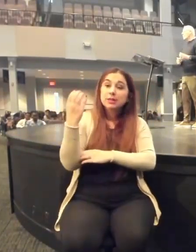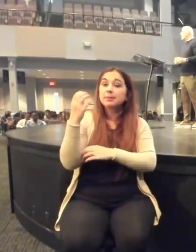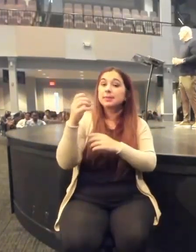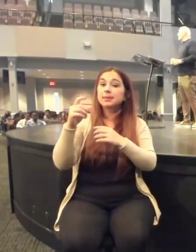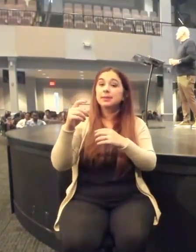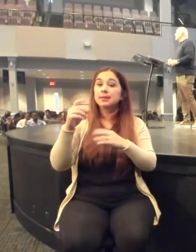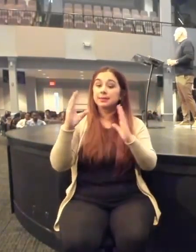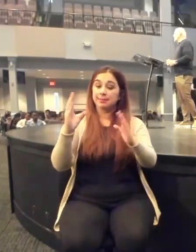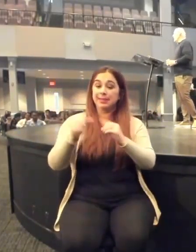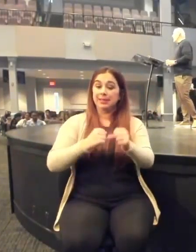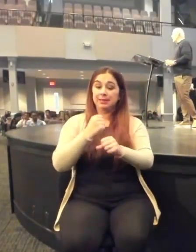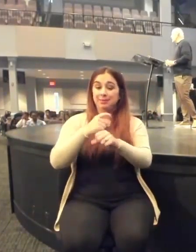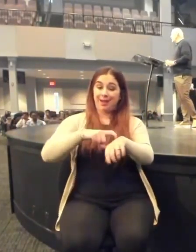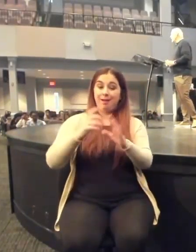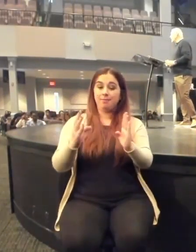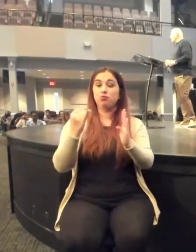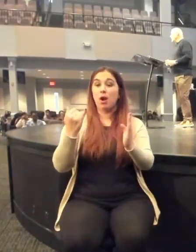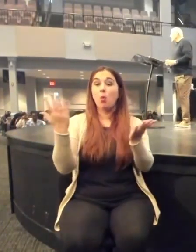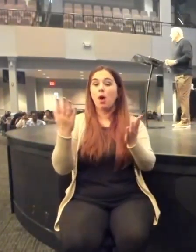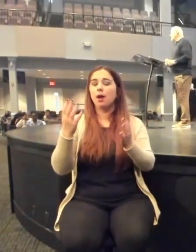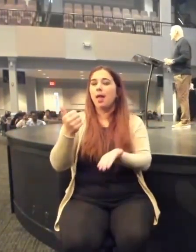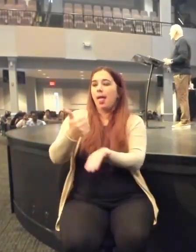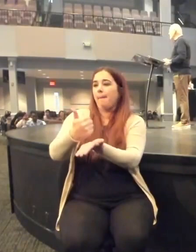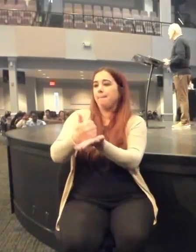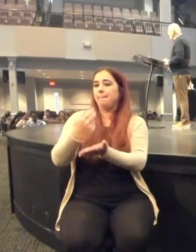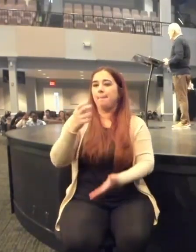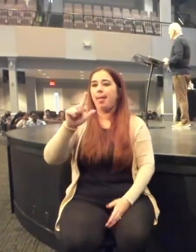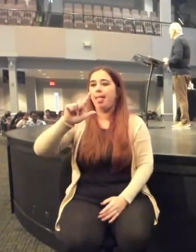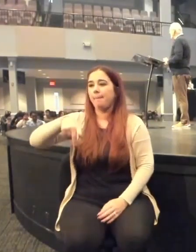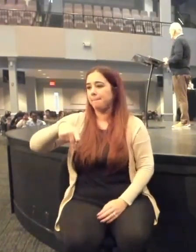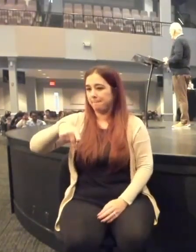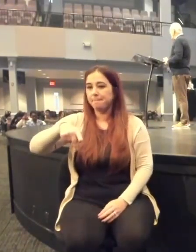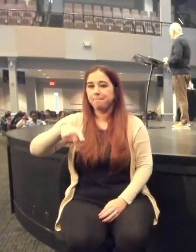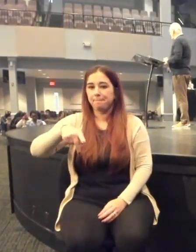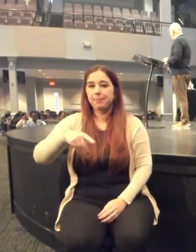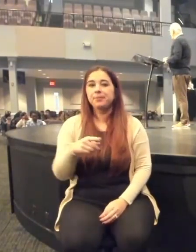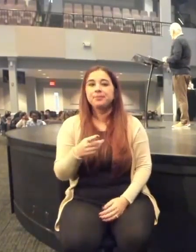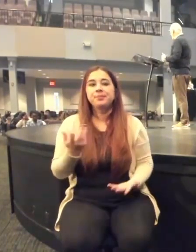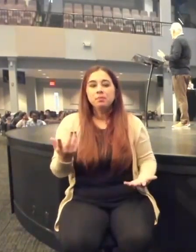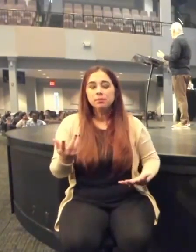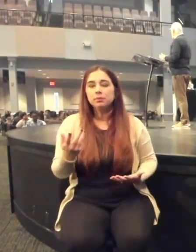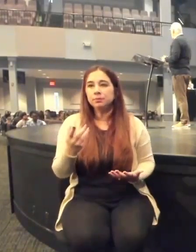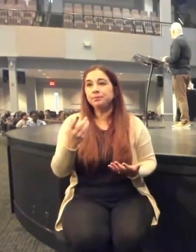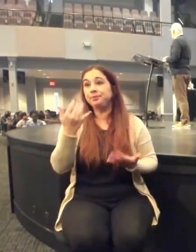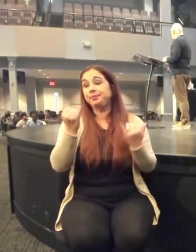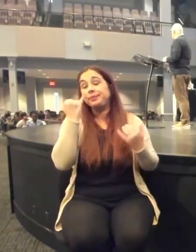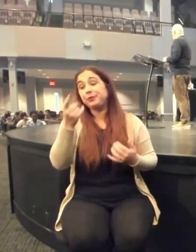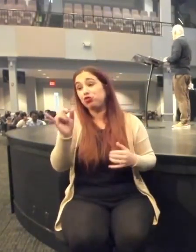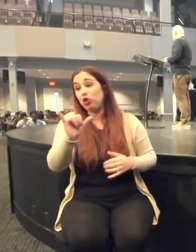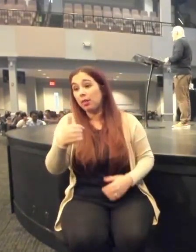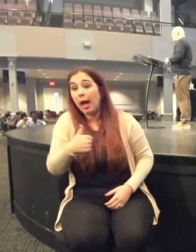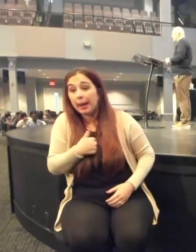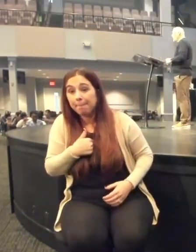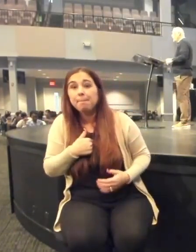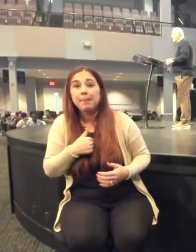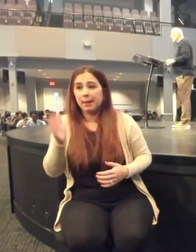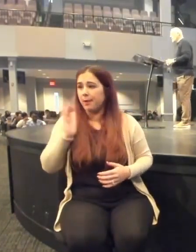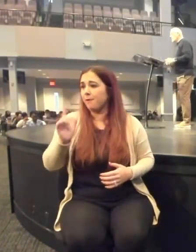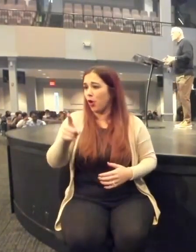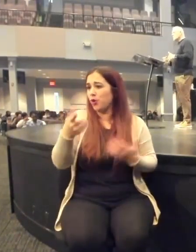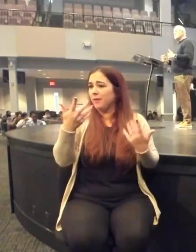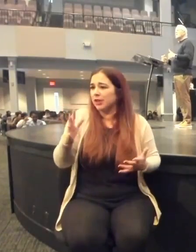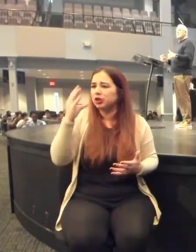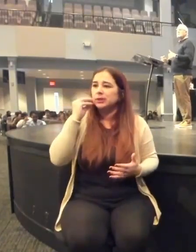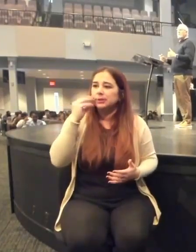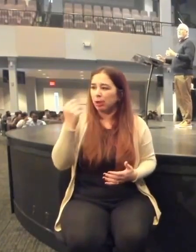one simple word, and that's the word help. I'm sure that you've been, if you're like me, you've been in a situation before where